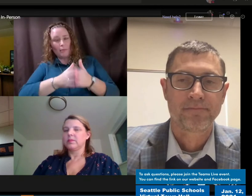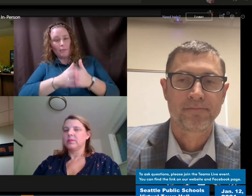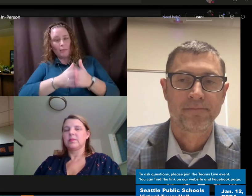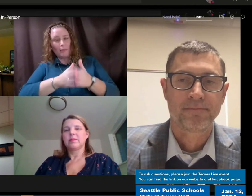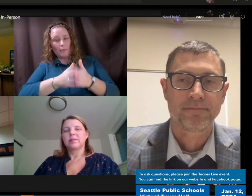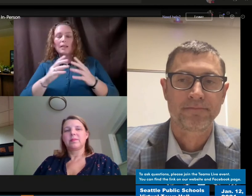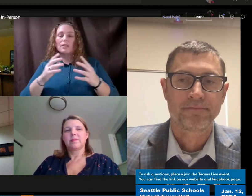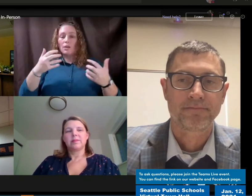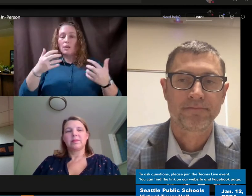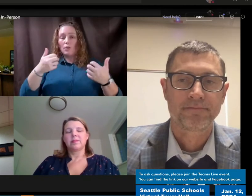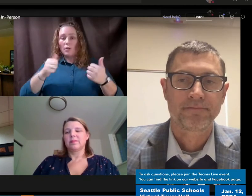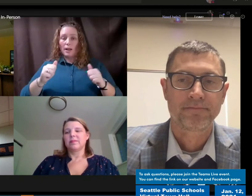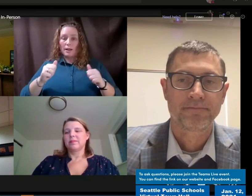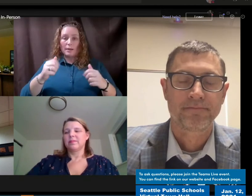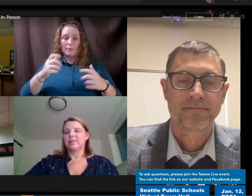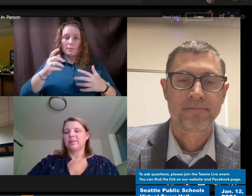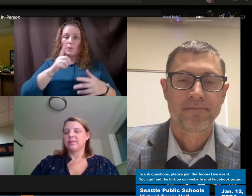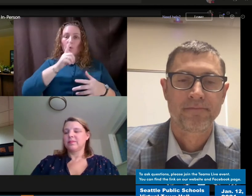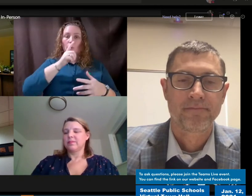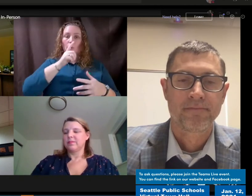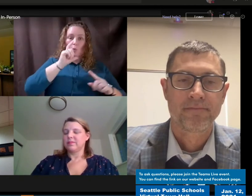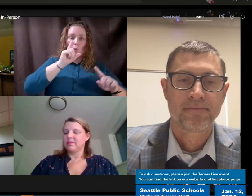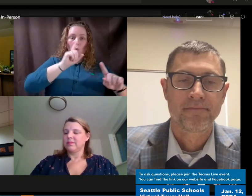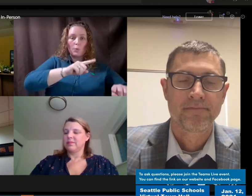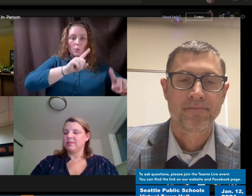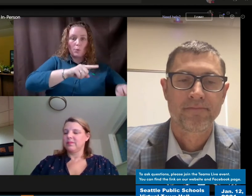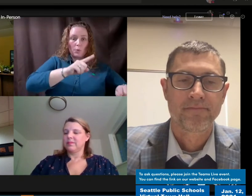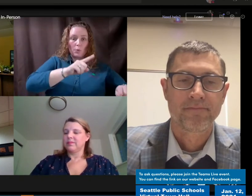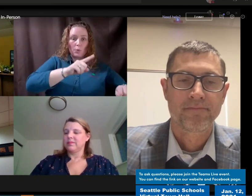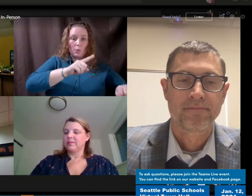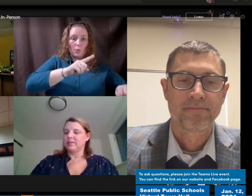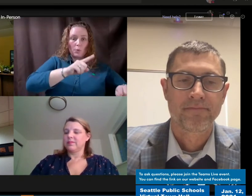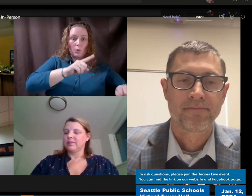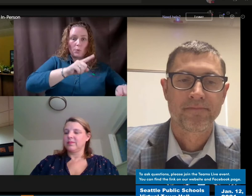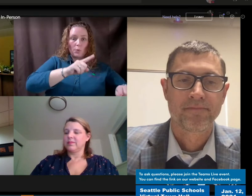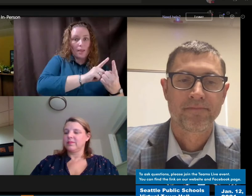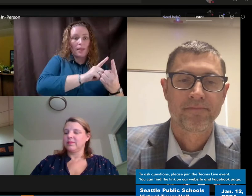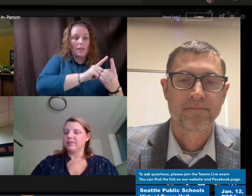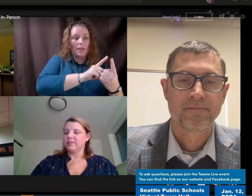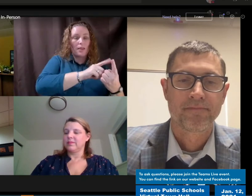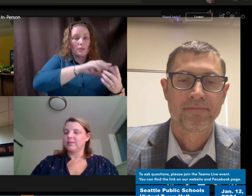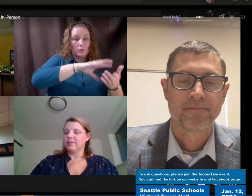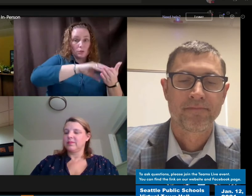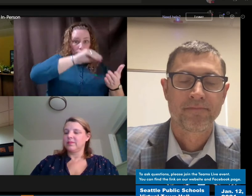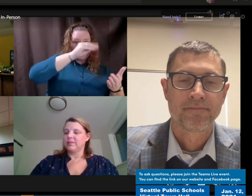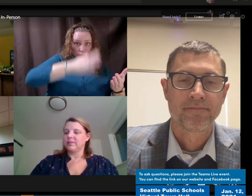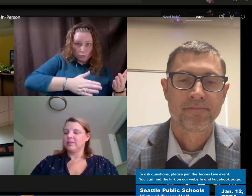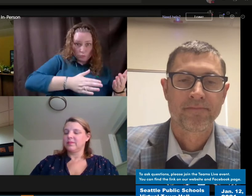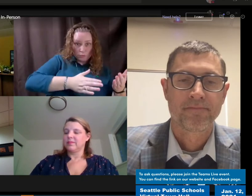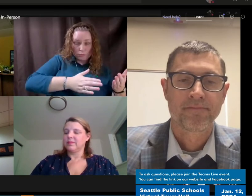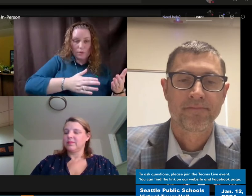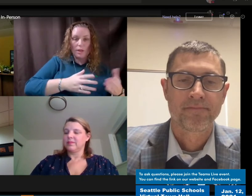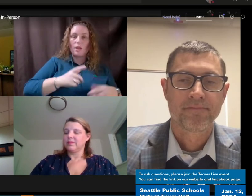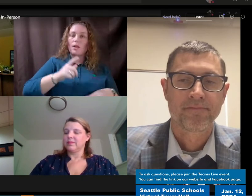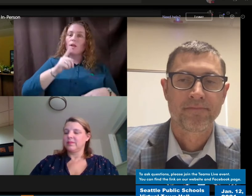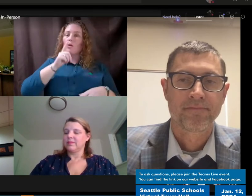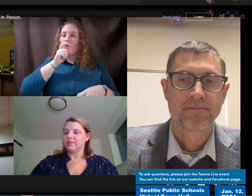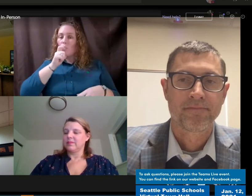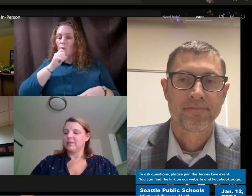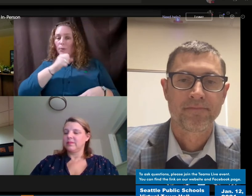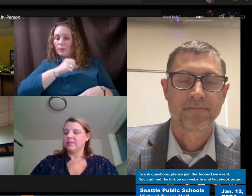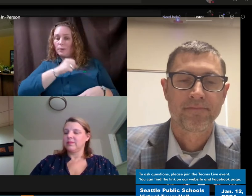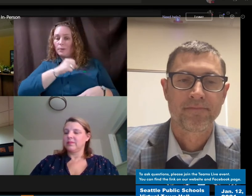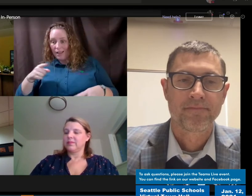match of who's actually coming back in person for the students, and then who do we have as staff who are able to come back